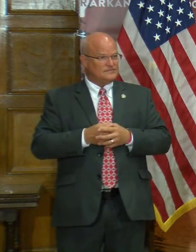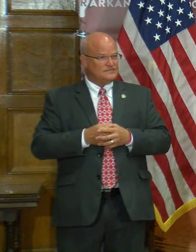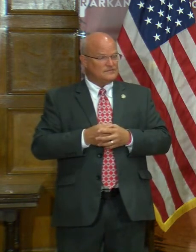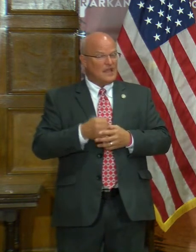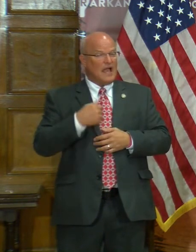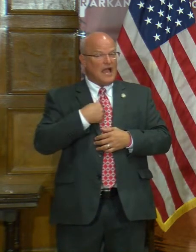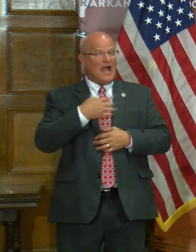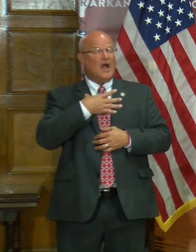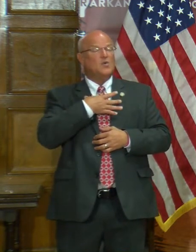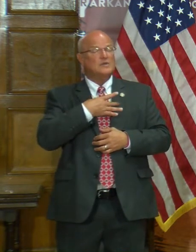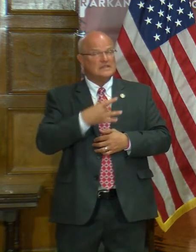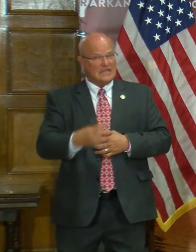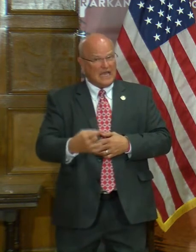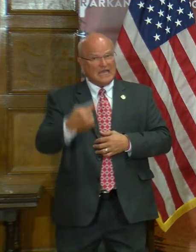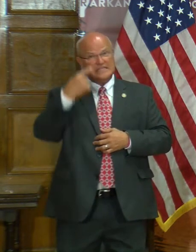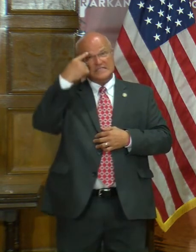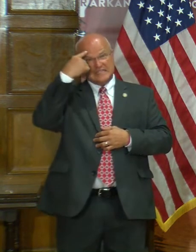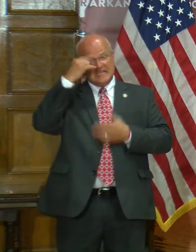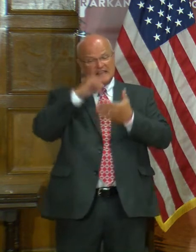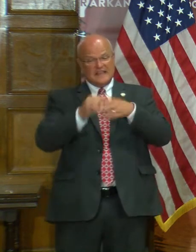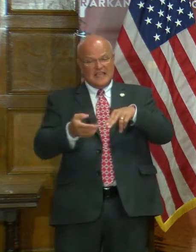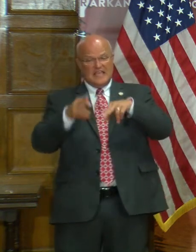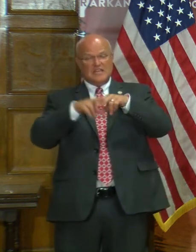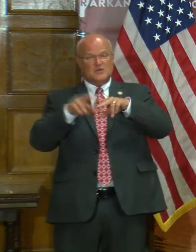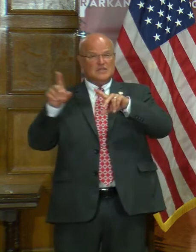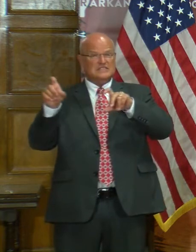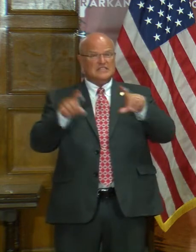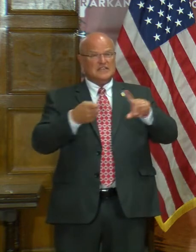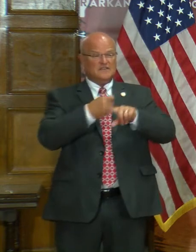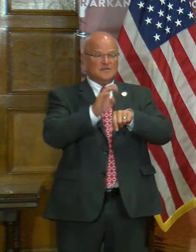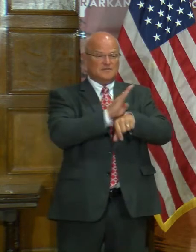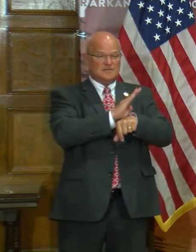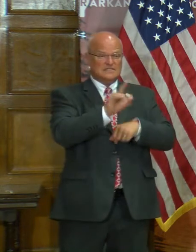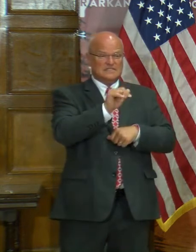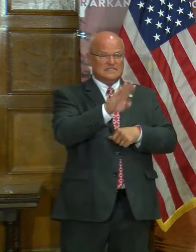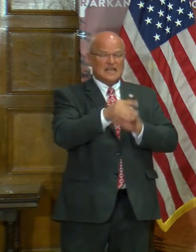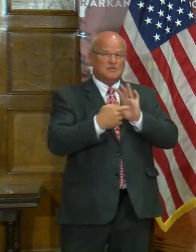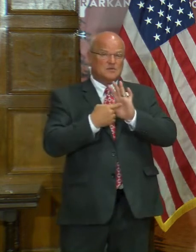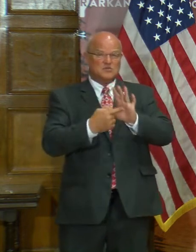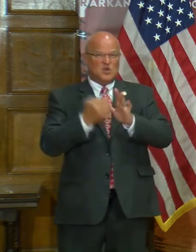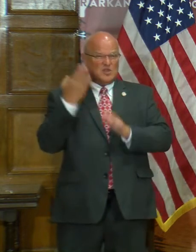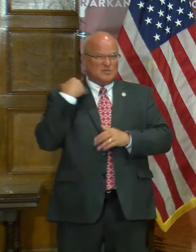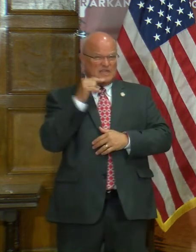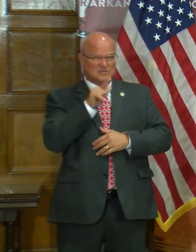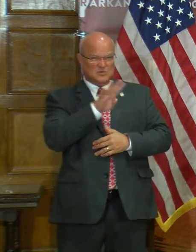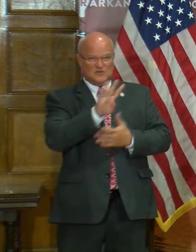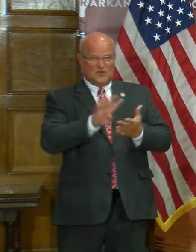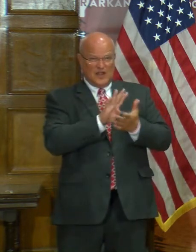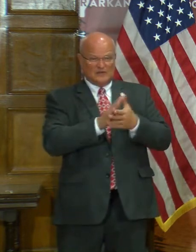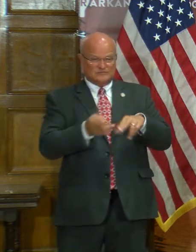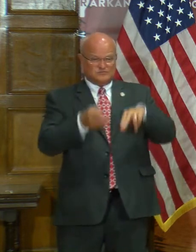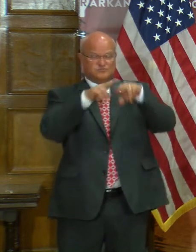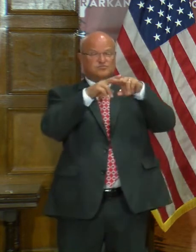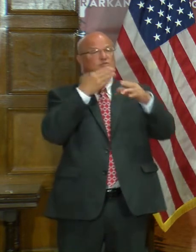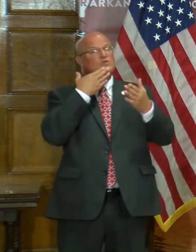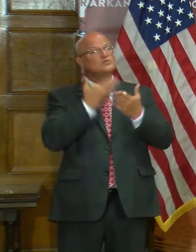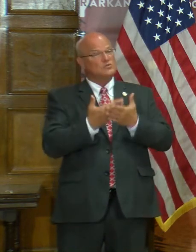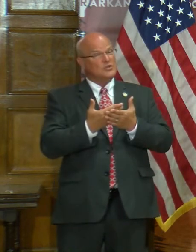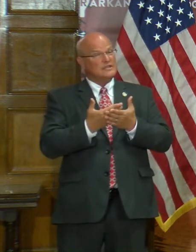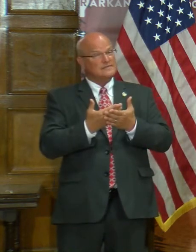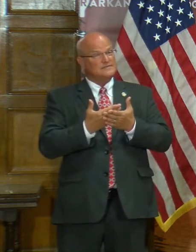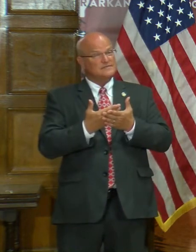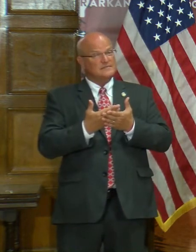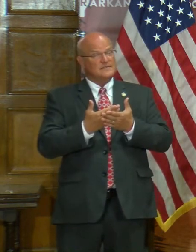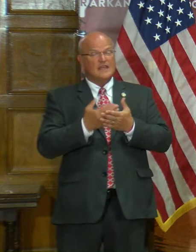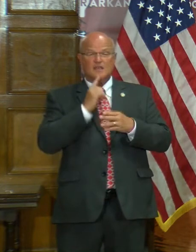I would like to think that the increased testing from our commercial labs reflected in the last 24 hours is a good sign